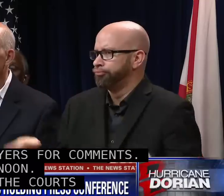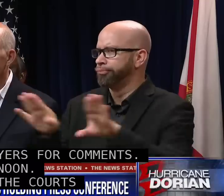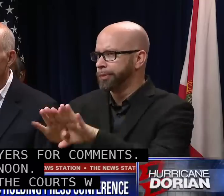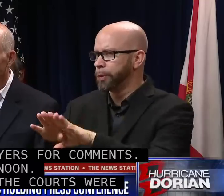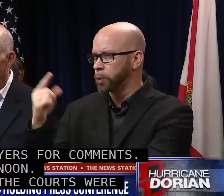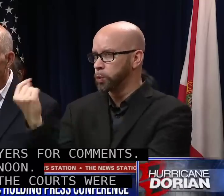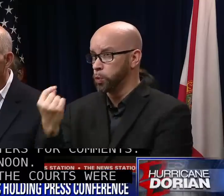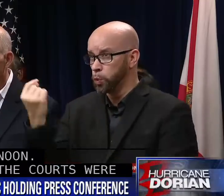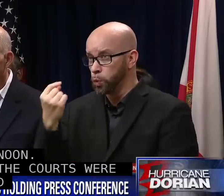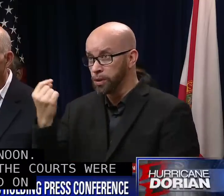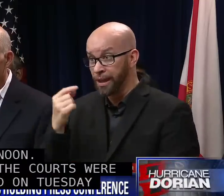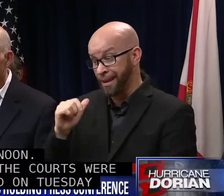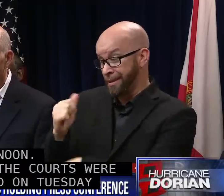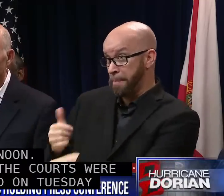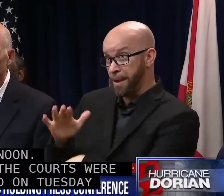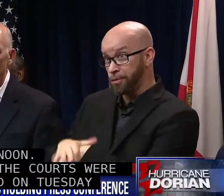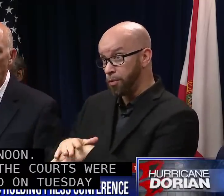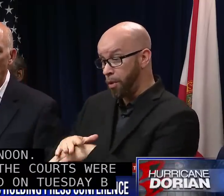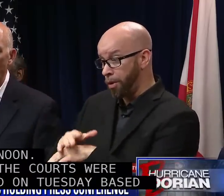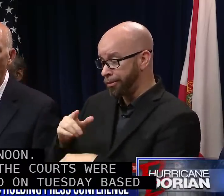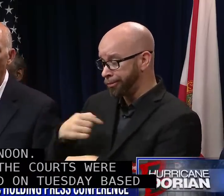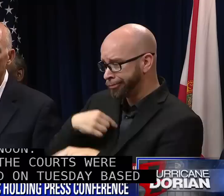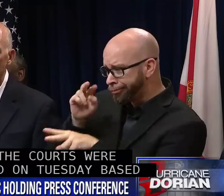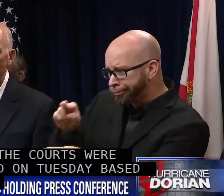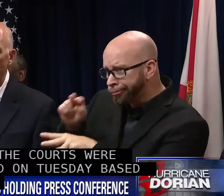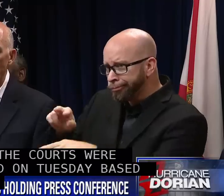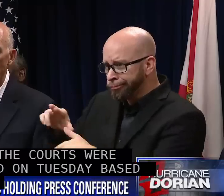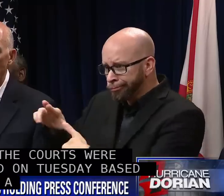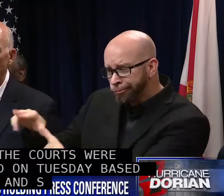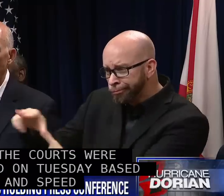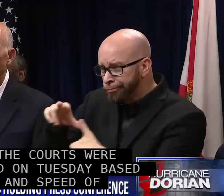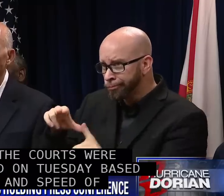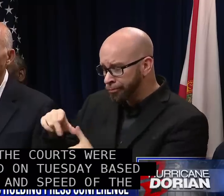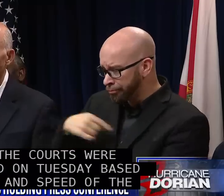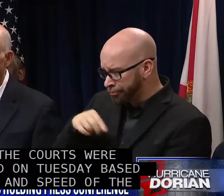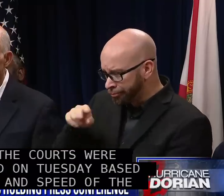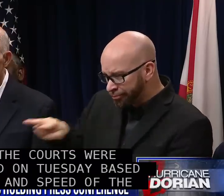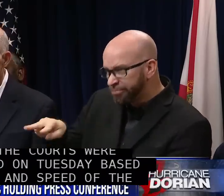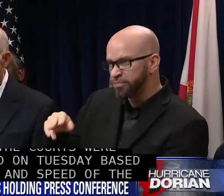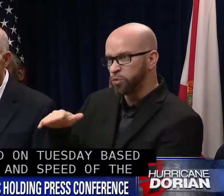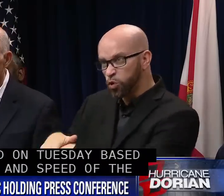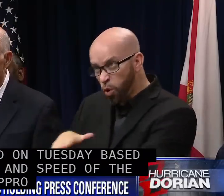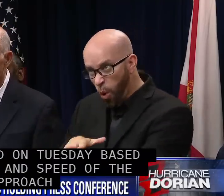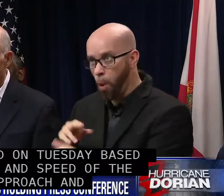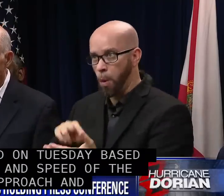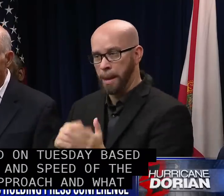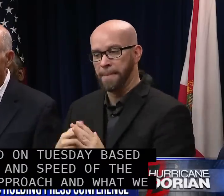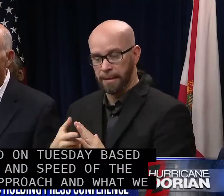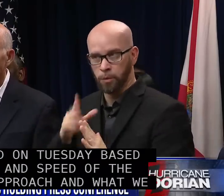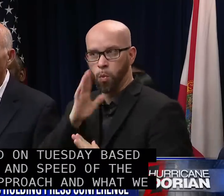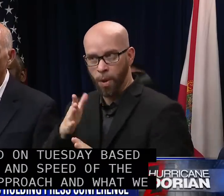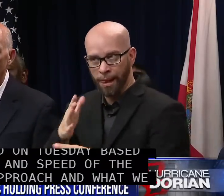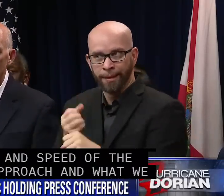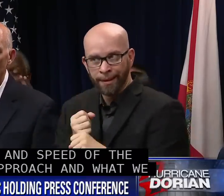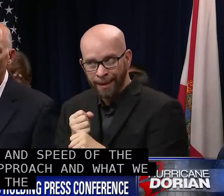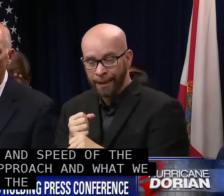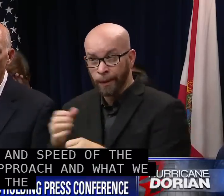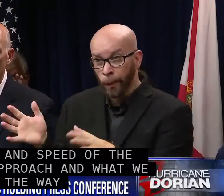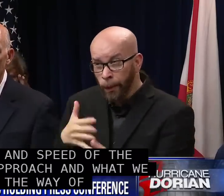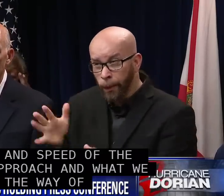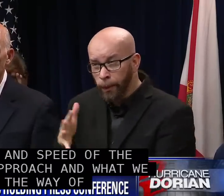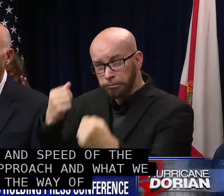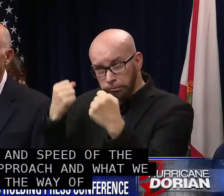timing and speed of the hurricane's approach and what we anticipate in the way of dangerous winds, combined with